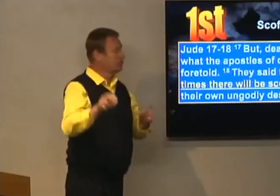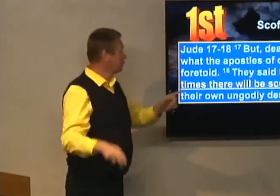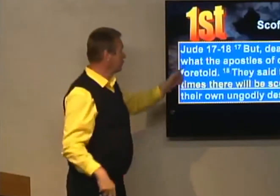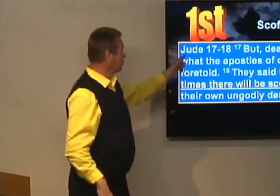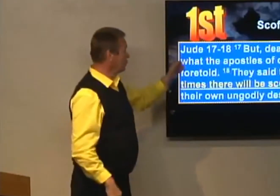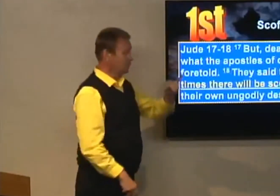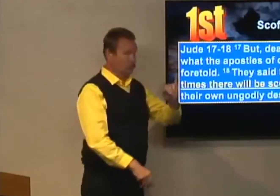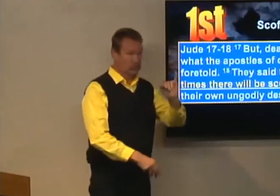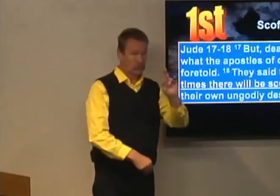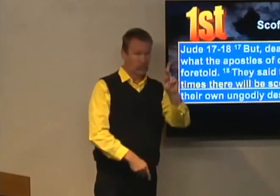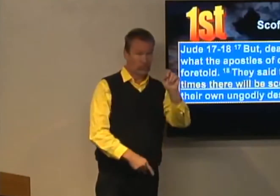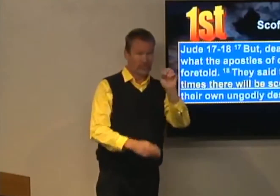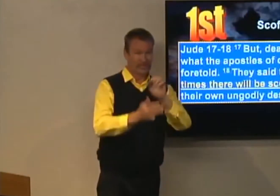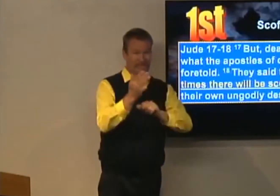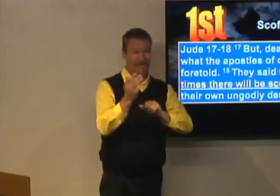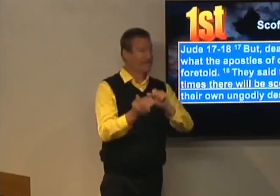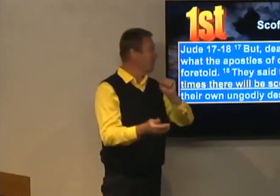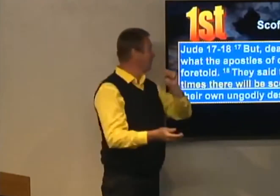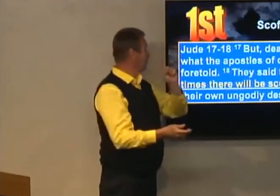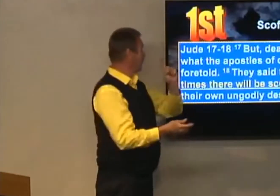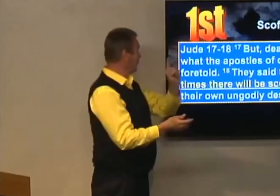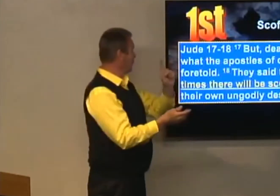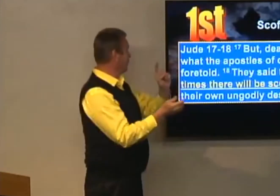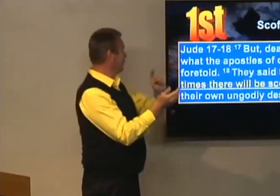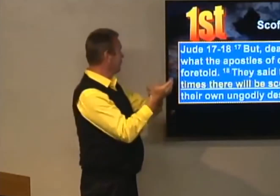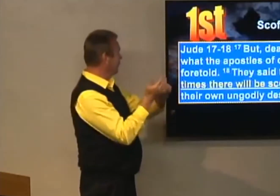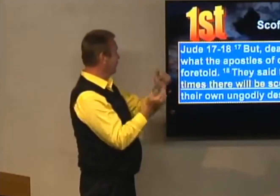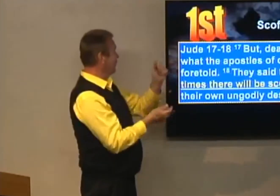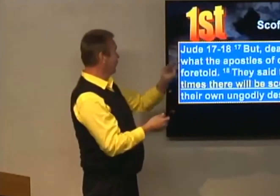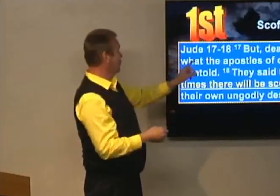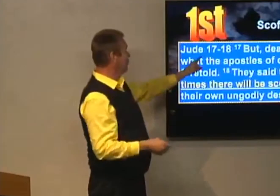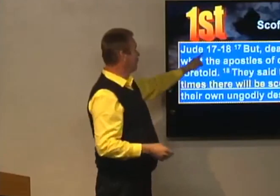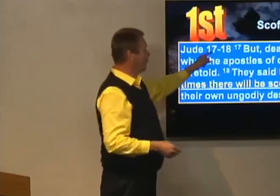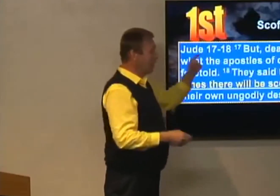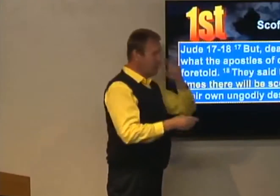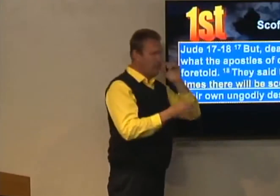So there's another part of this verse that I want to emphasize in the King James